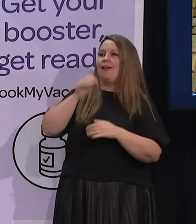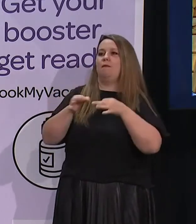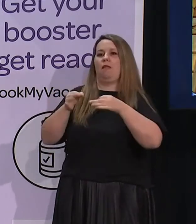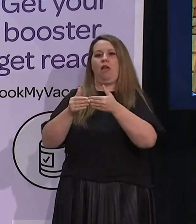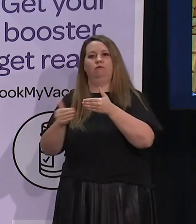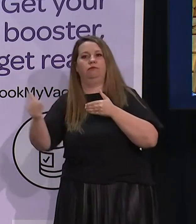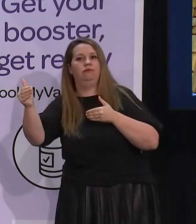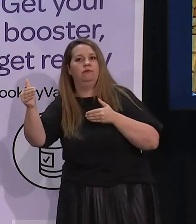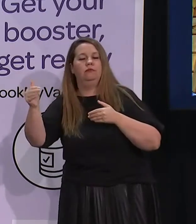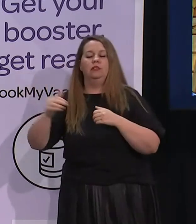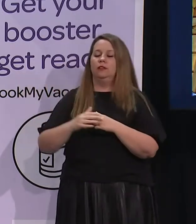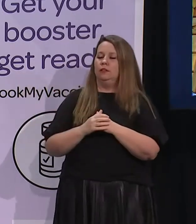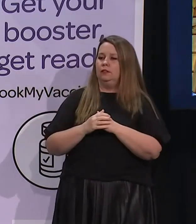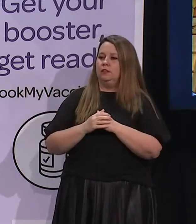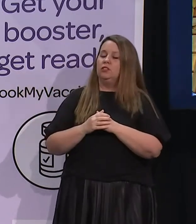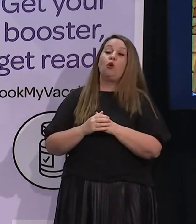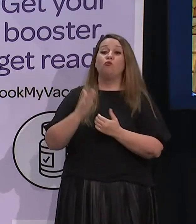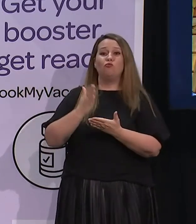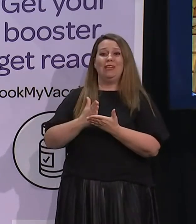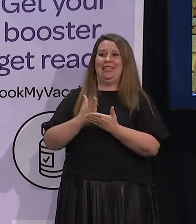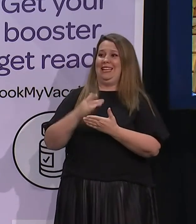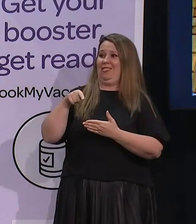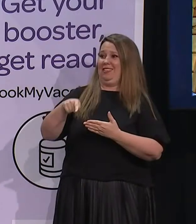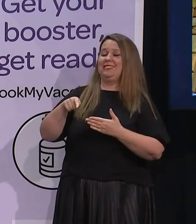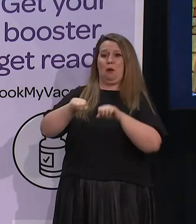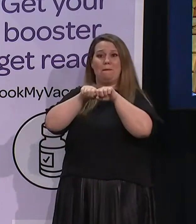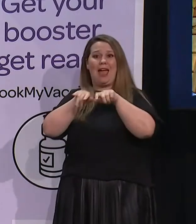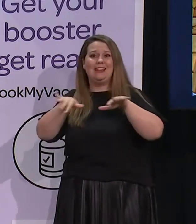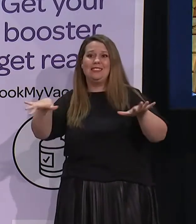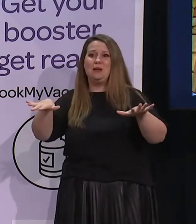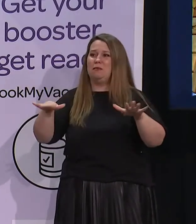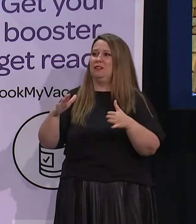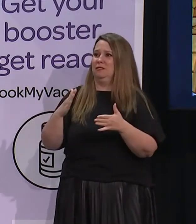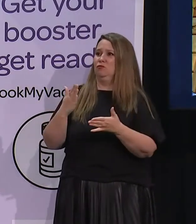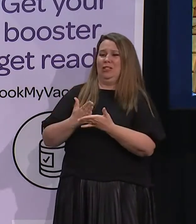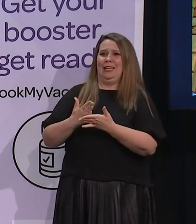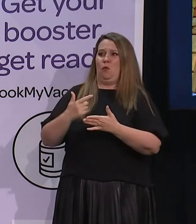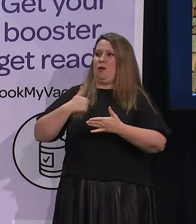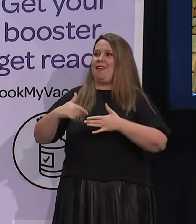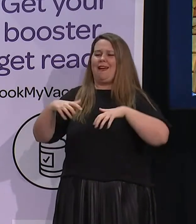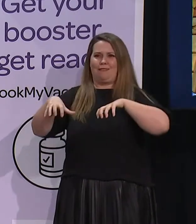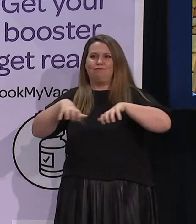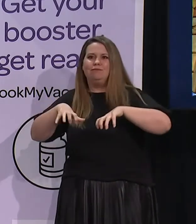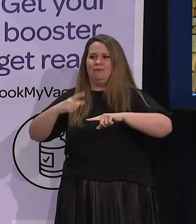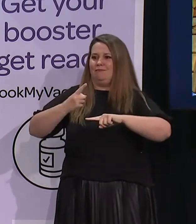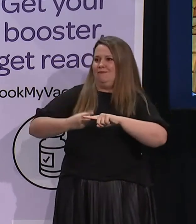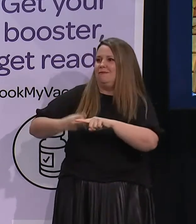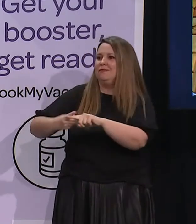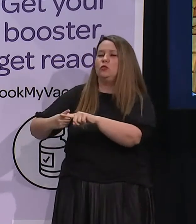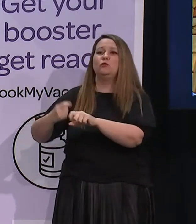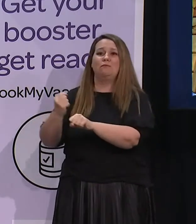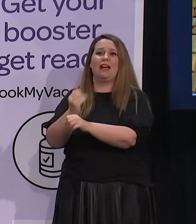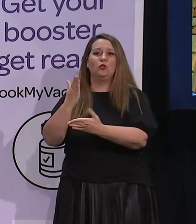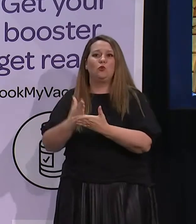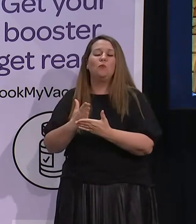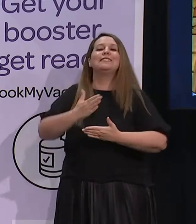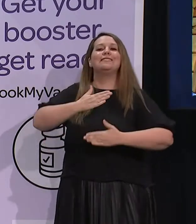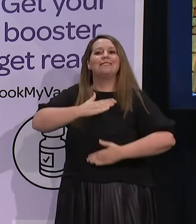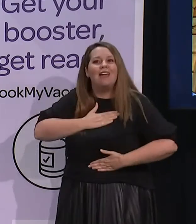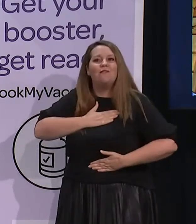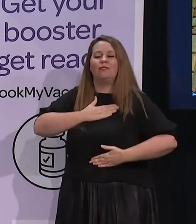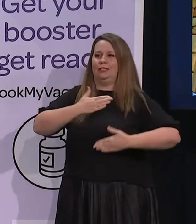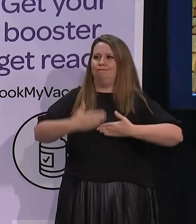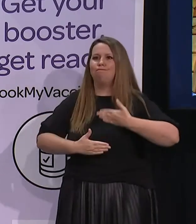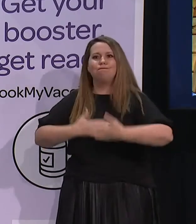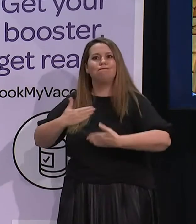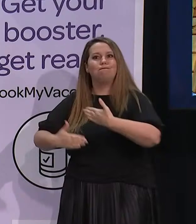significant change in the pandemic, we're moving very rapidly to safely adjust what we do at the same time. A couple of plane loads